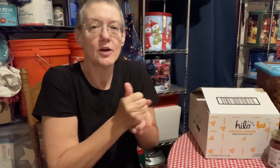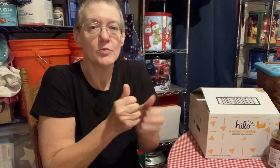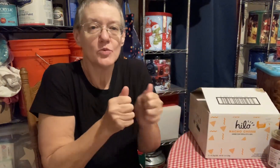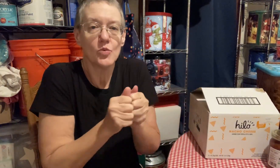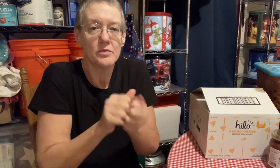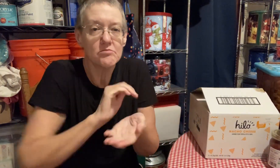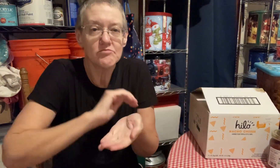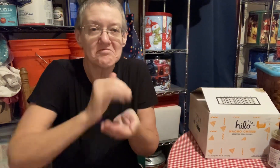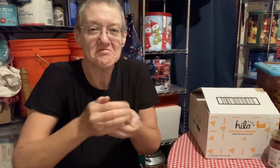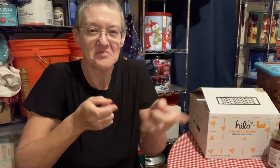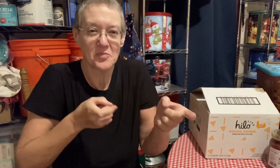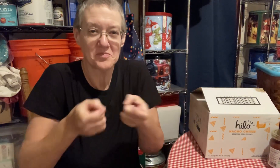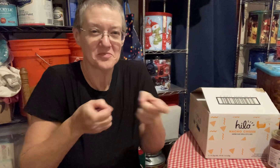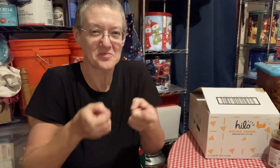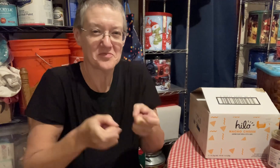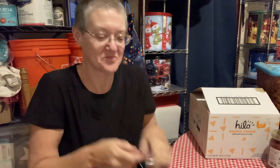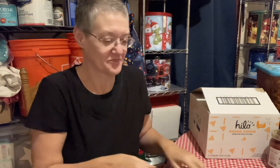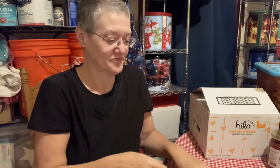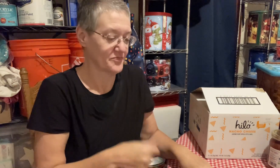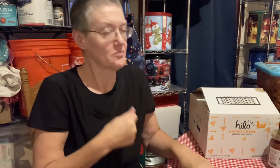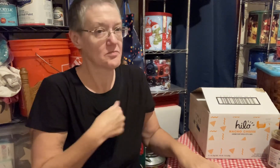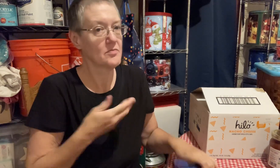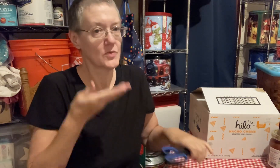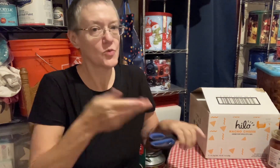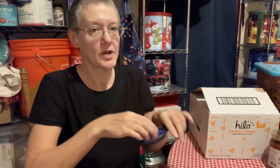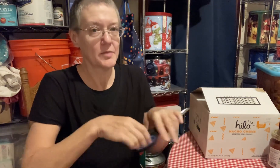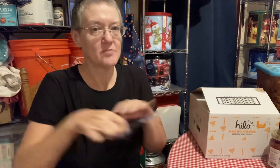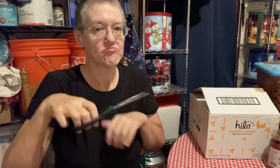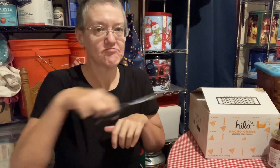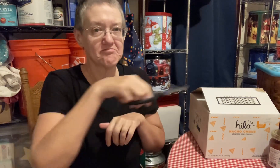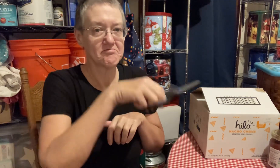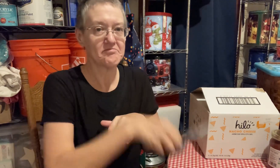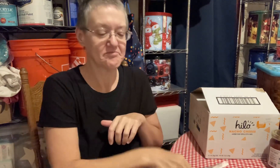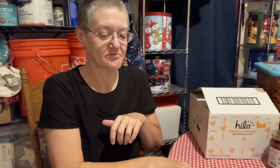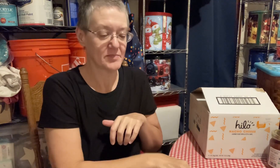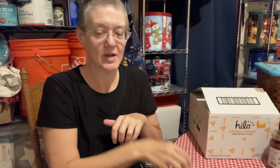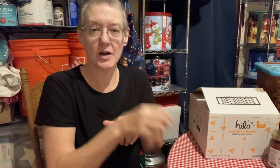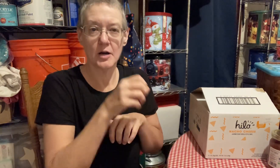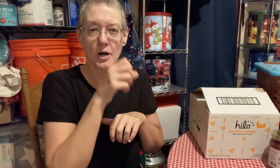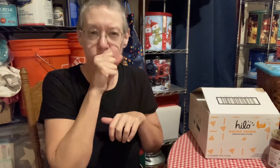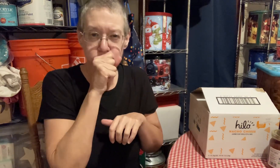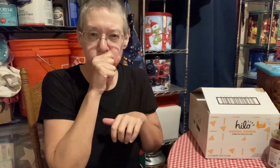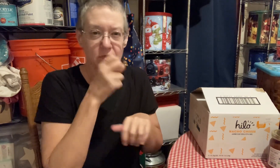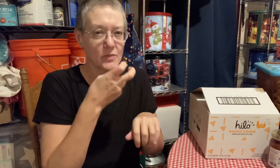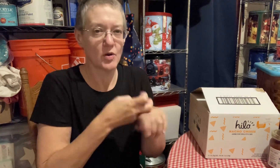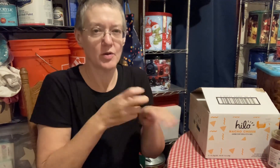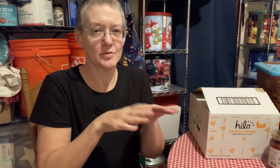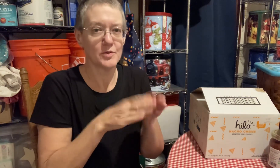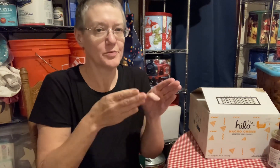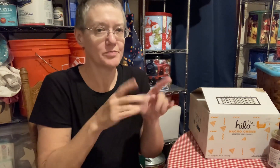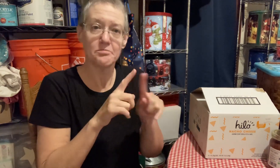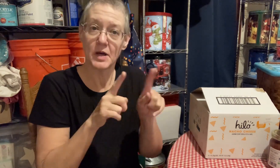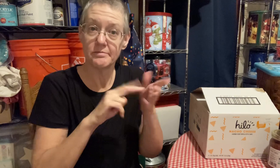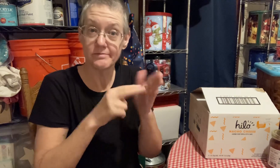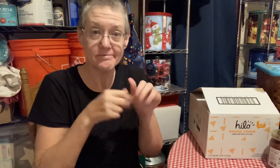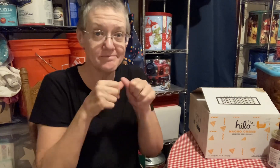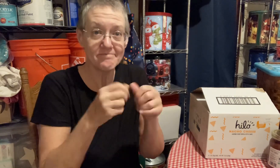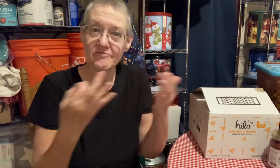That really helps with portion control. I recommend cutting them open because they're sealed so well. They're hard